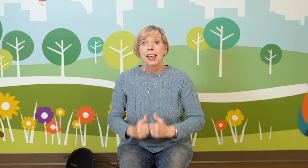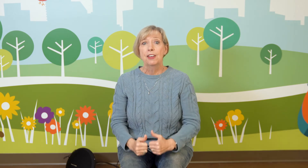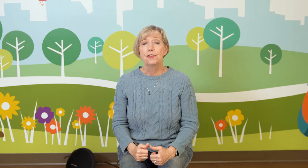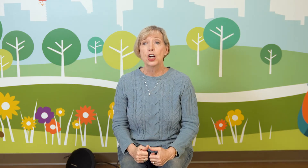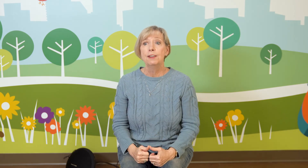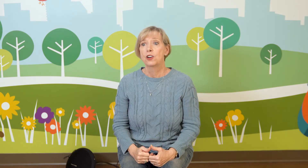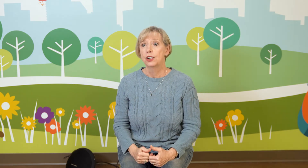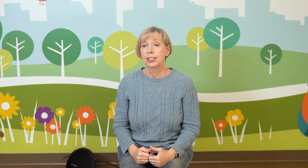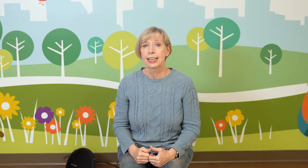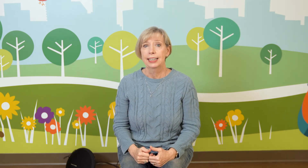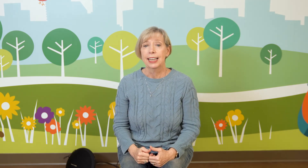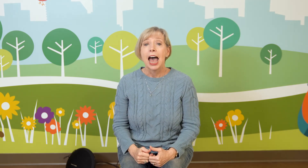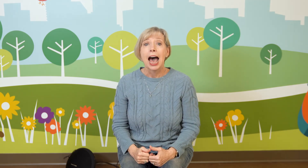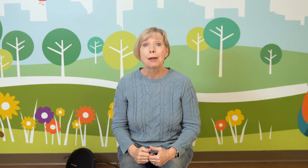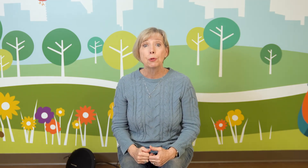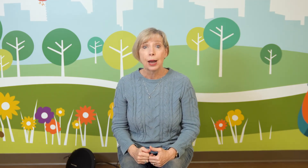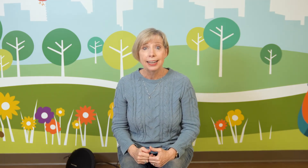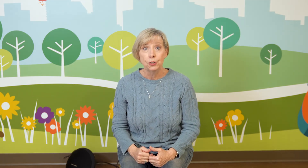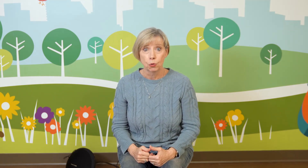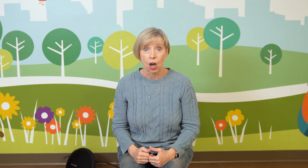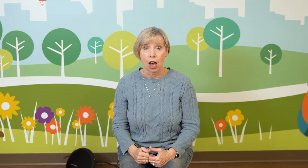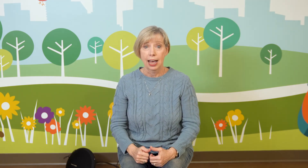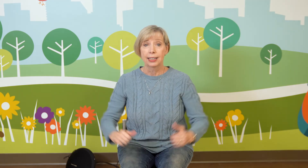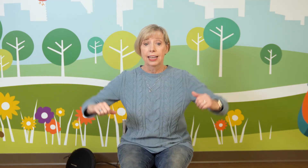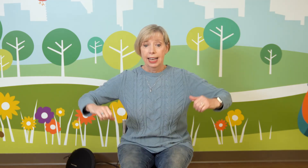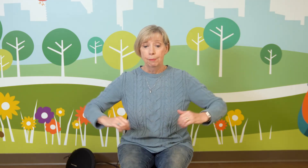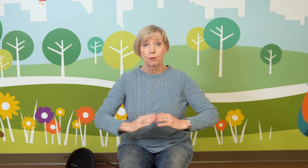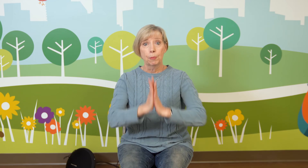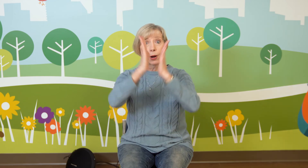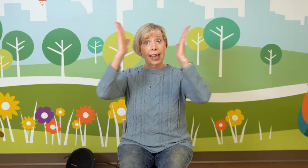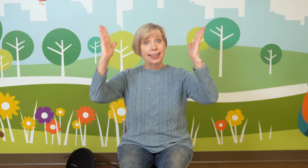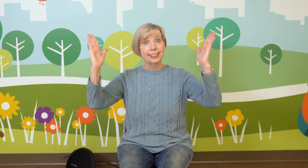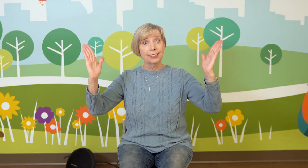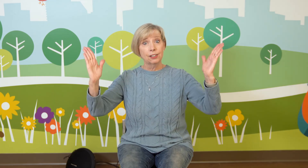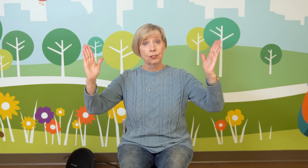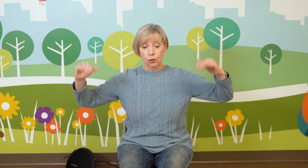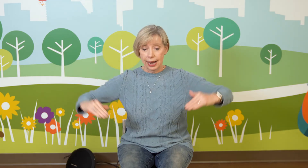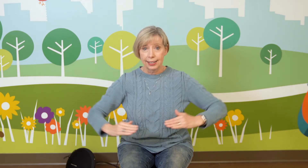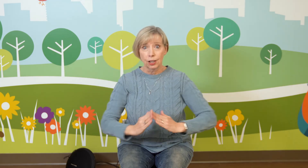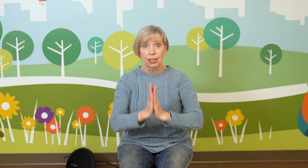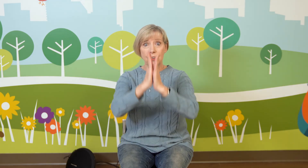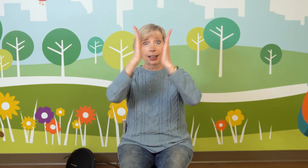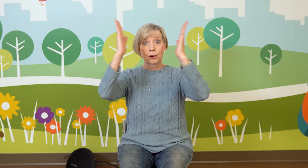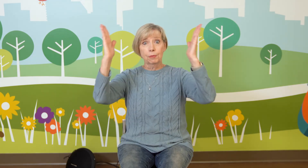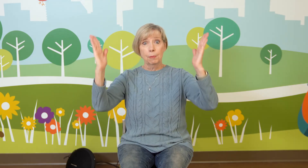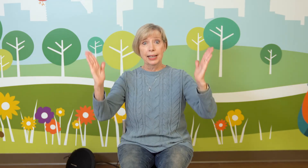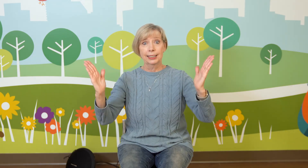The third verse is, I praise you, God. And for praise, your hands go together like you're a big